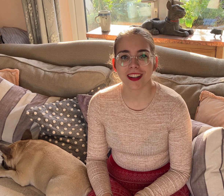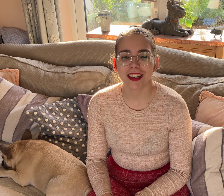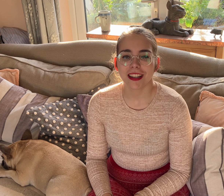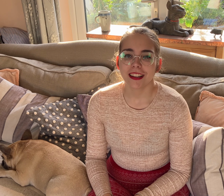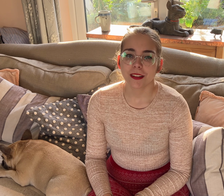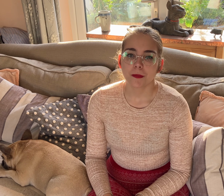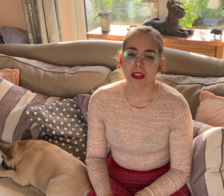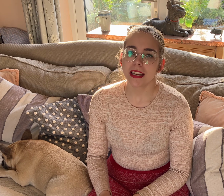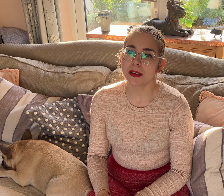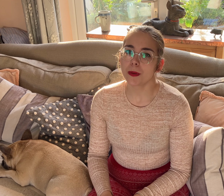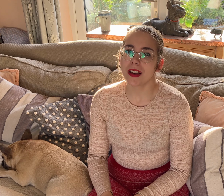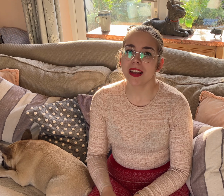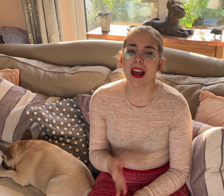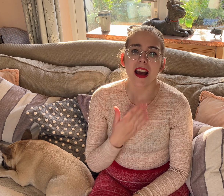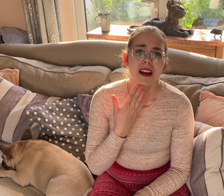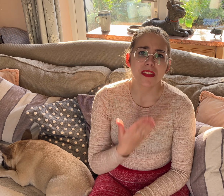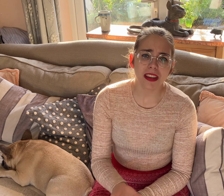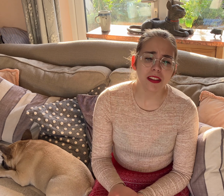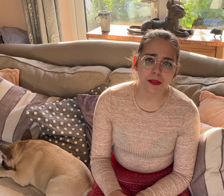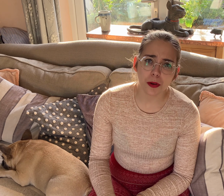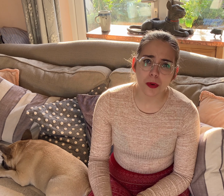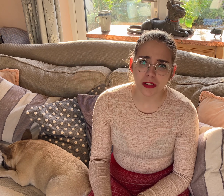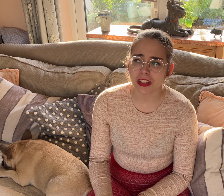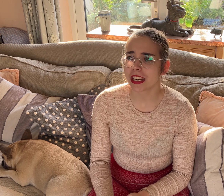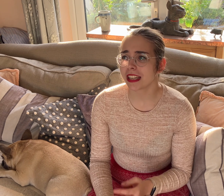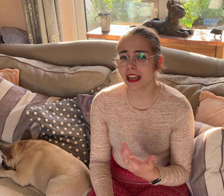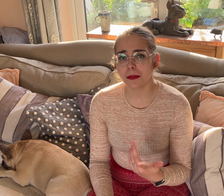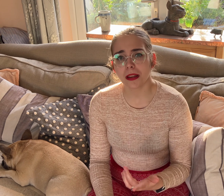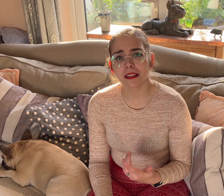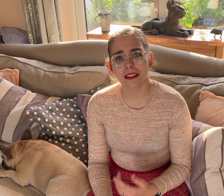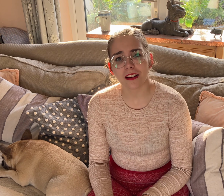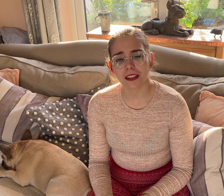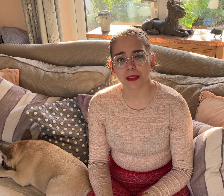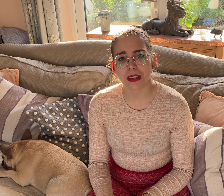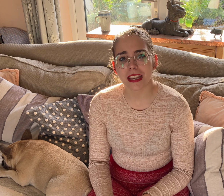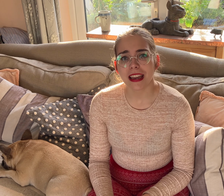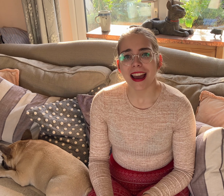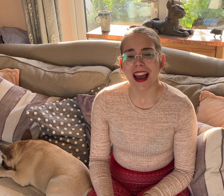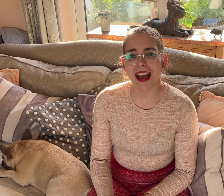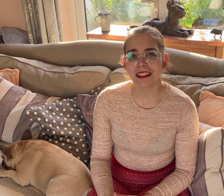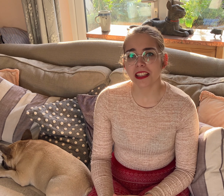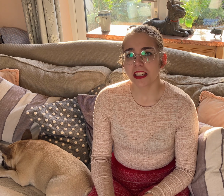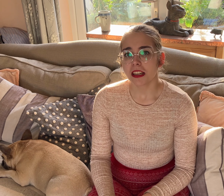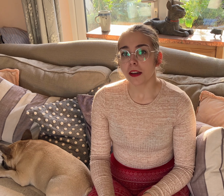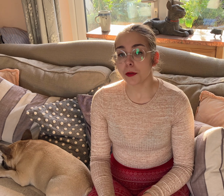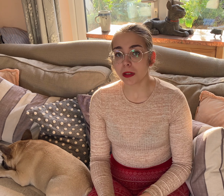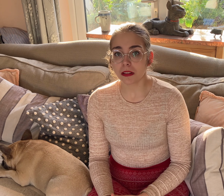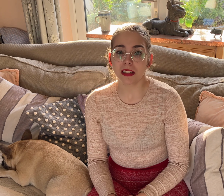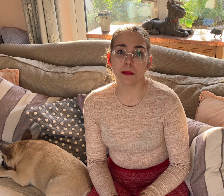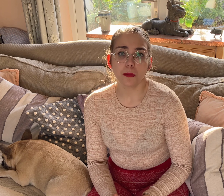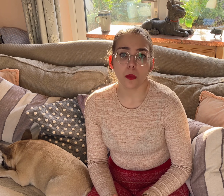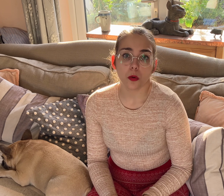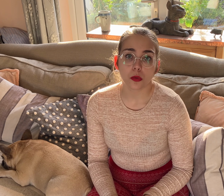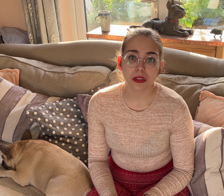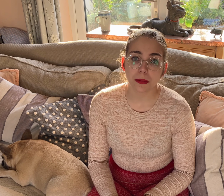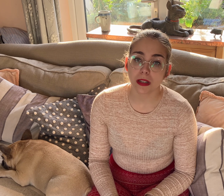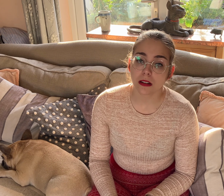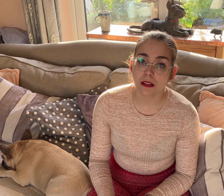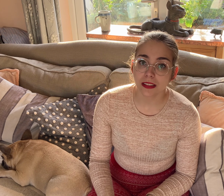Either way, thank you for watching. It means a lot to me. And if you want to see more similar content,